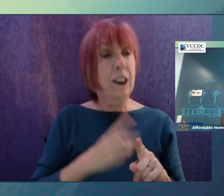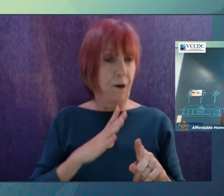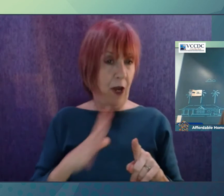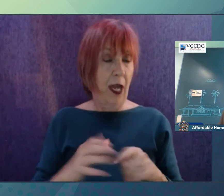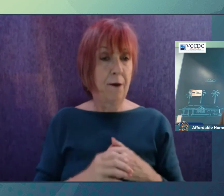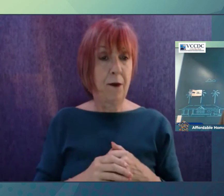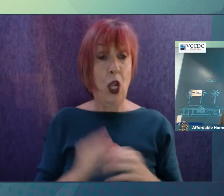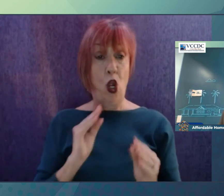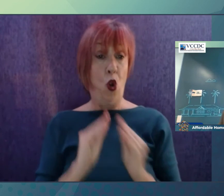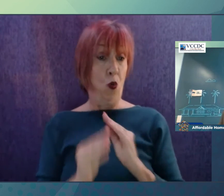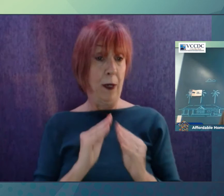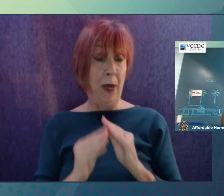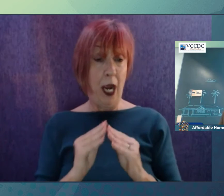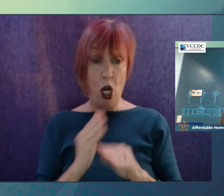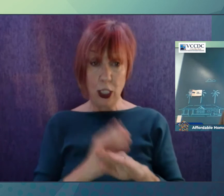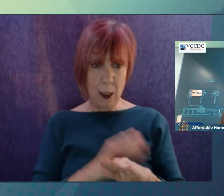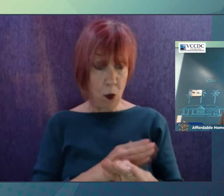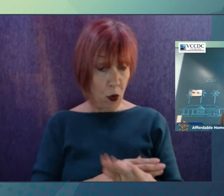Repairs and improvements,